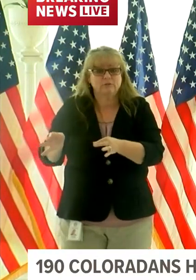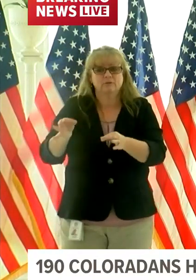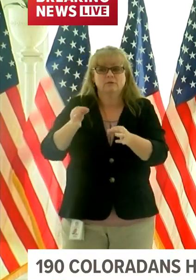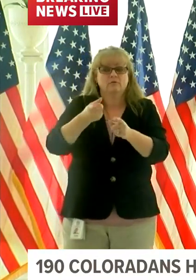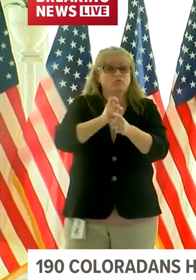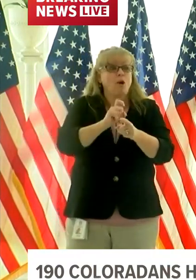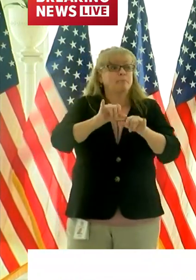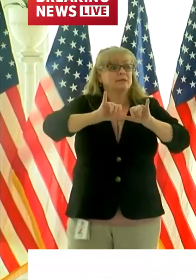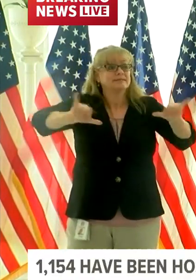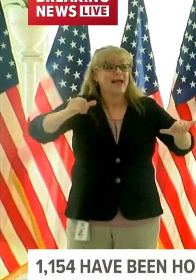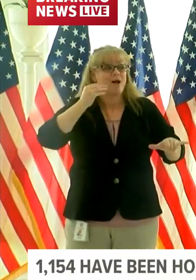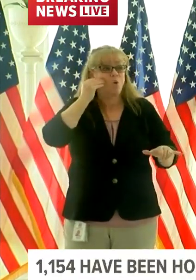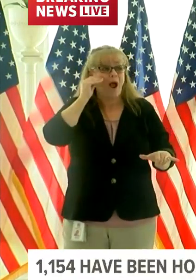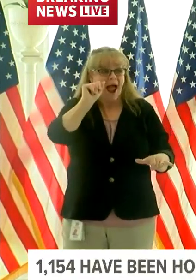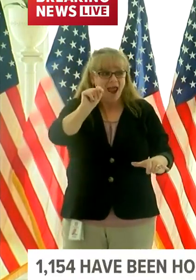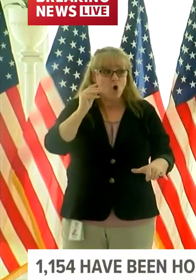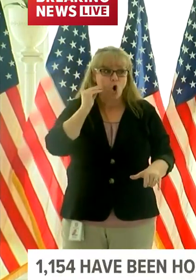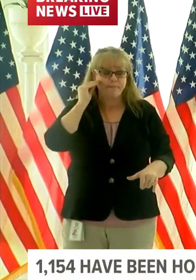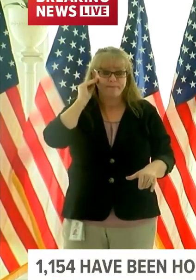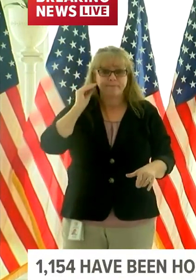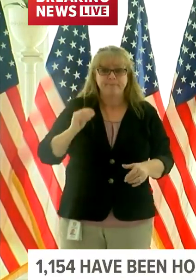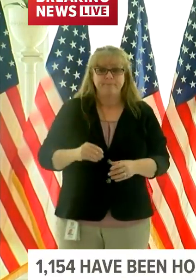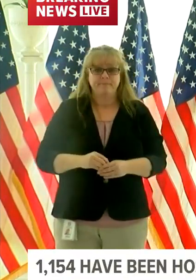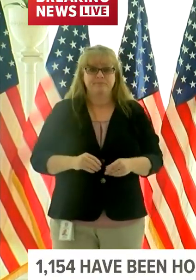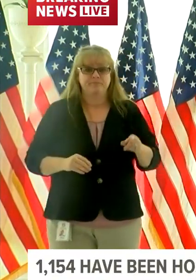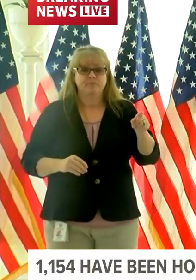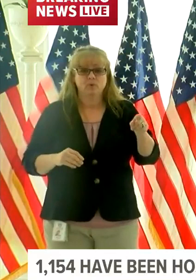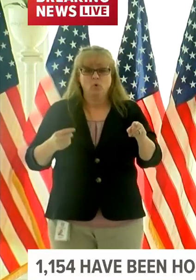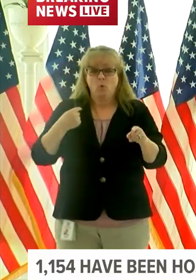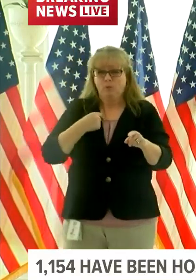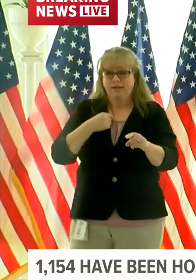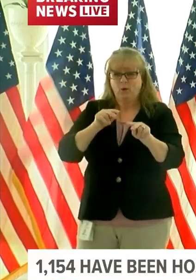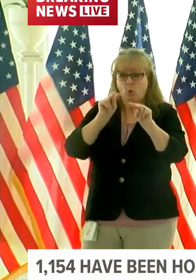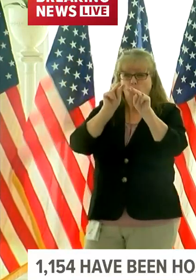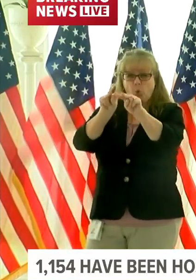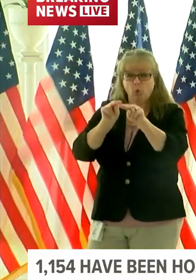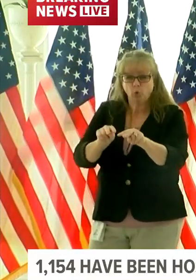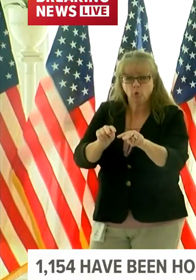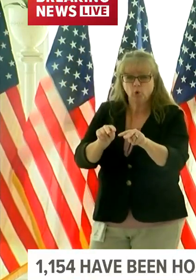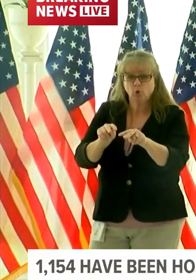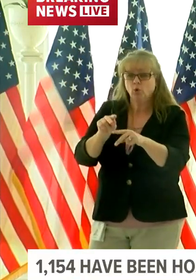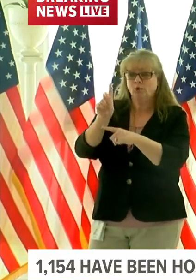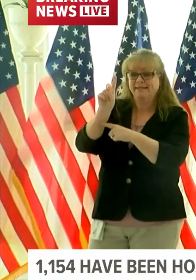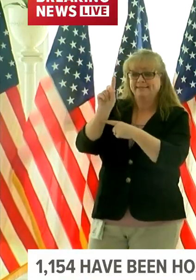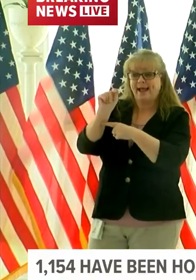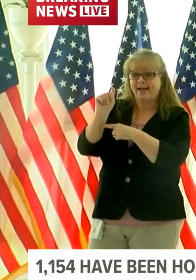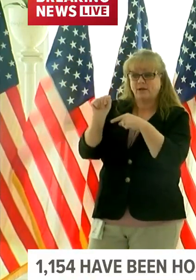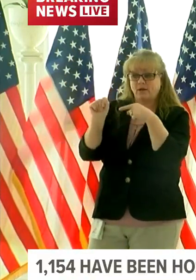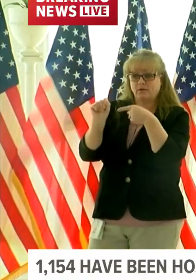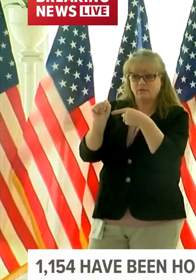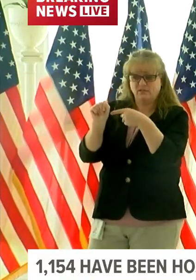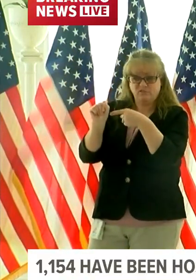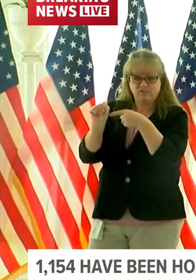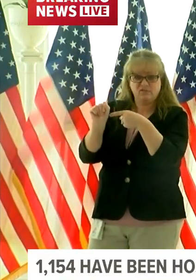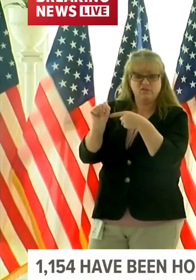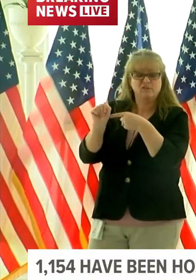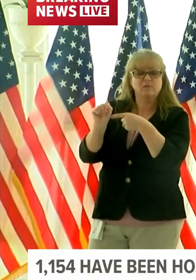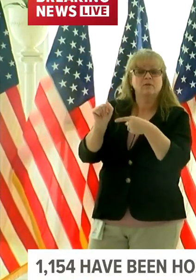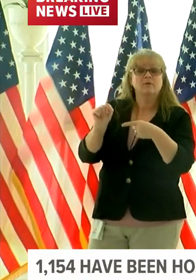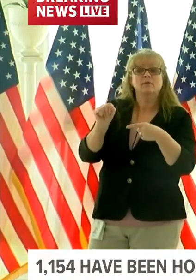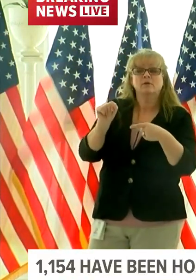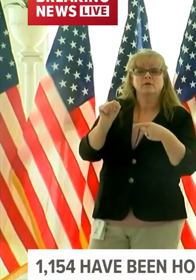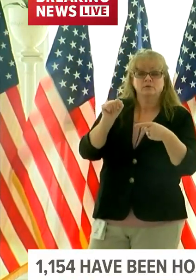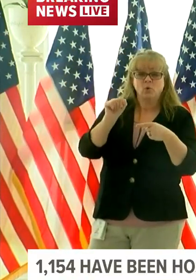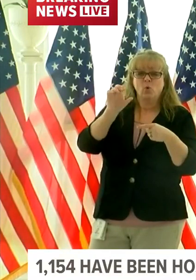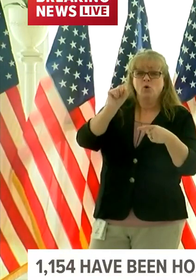real-time health data that we'll be looking at. Much of it gets reported every day at covid19.colorado.gov. I gave the preview with the initial numbers, but that's updated at 4 p.m.